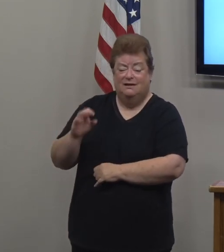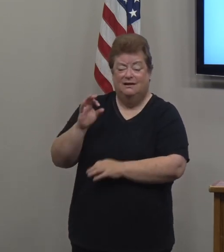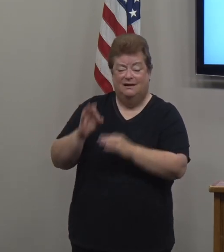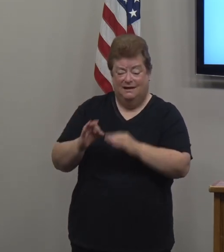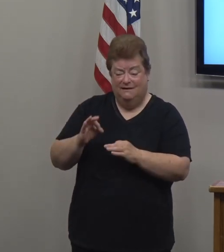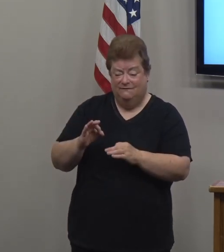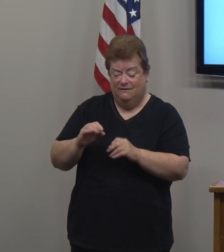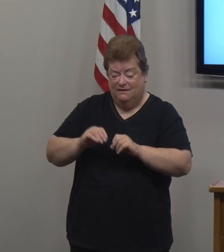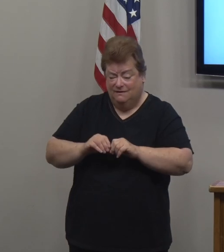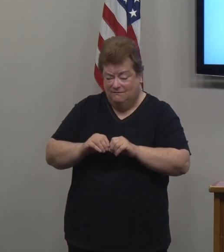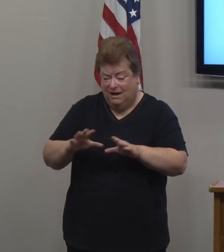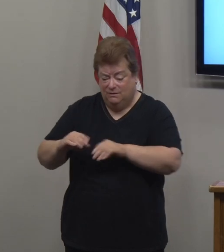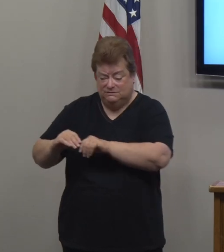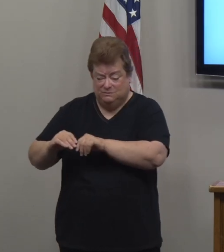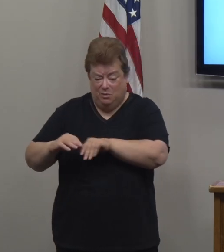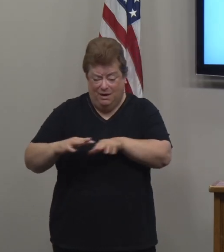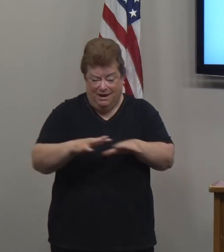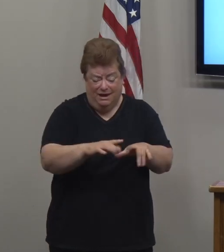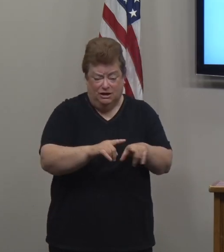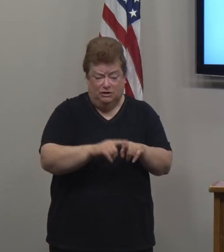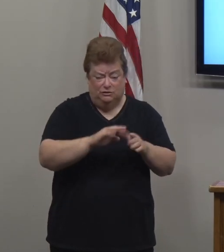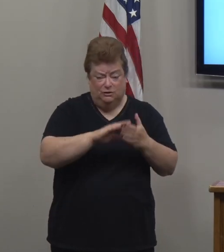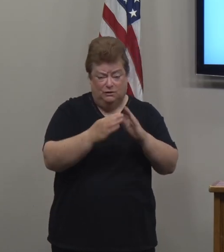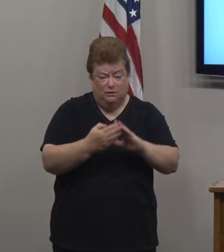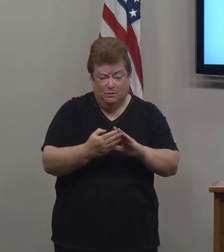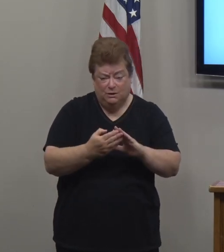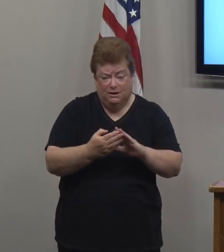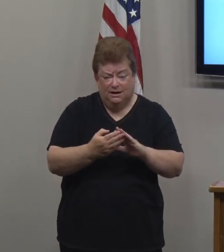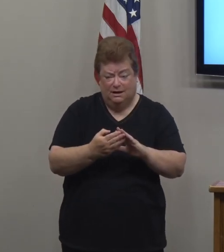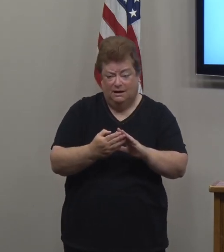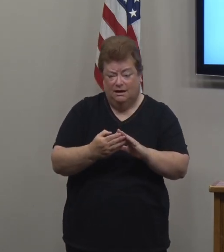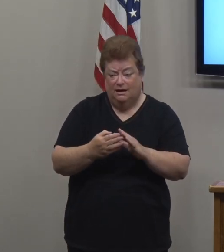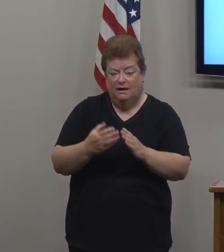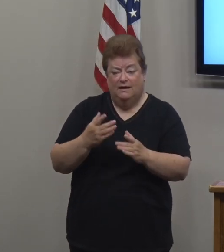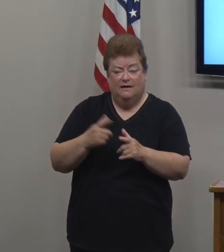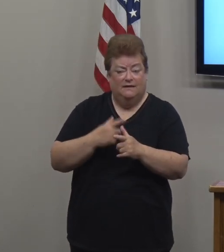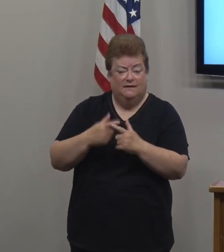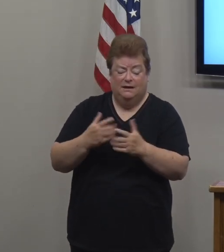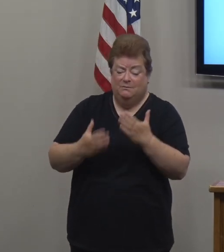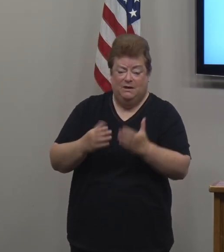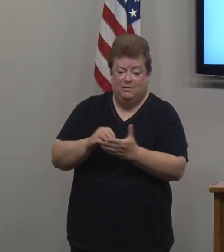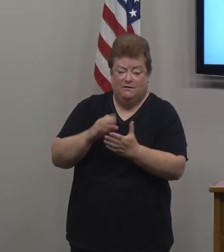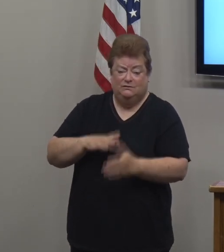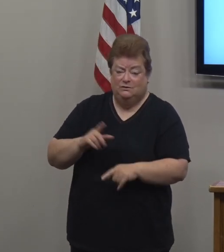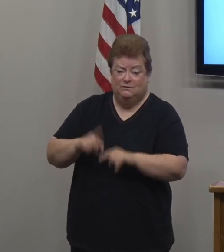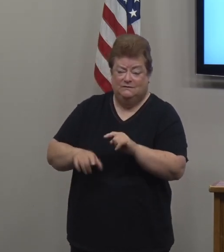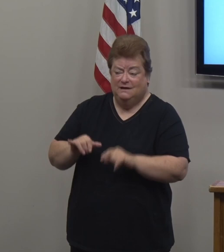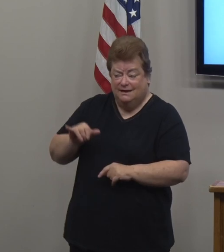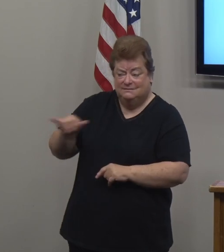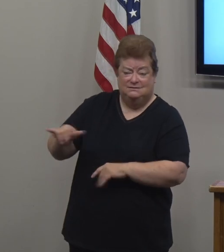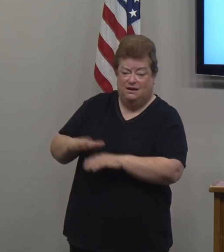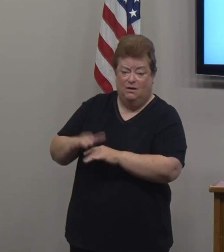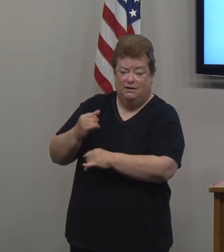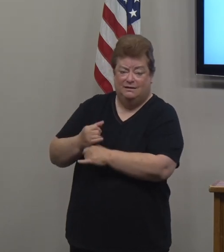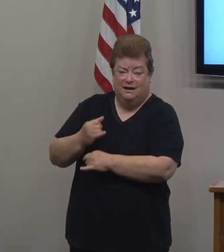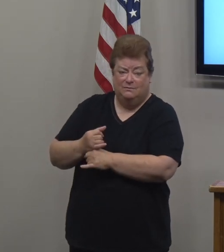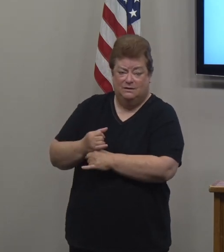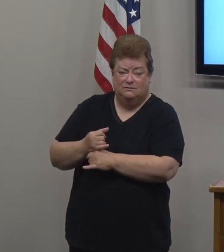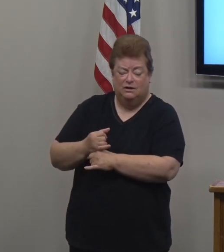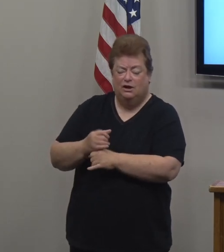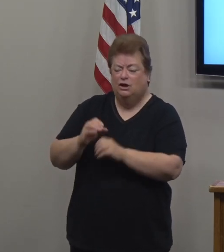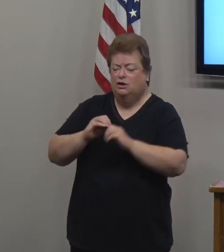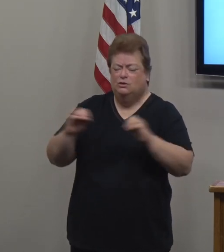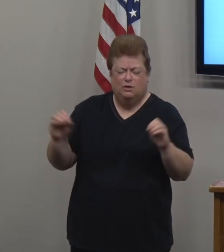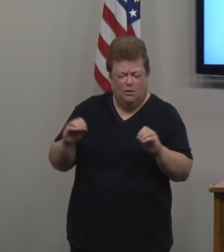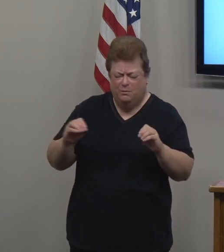to take hold in our community in an unmanageable way, students may not be able to stay on campus either. No one wants things to shut